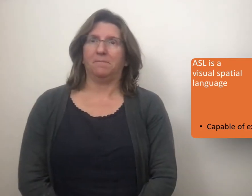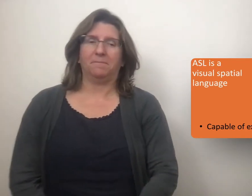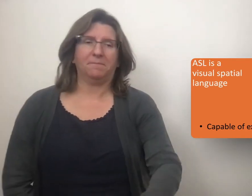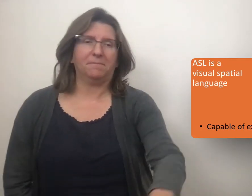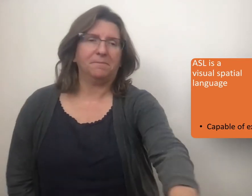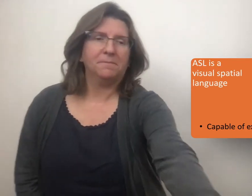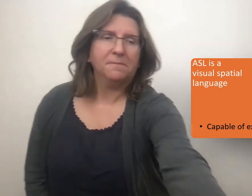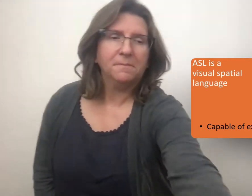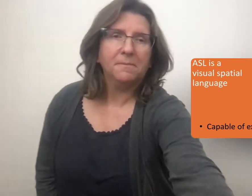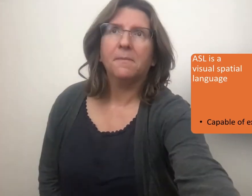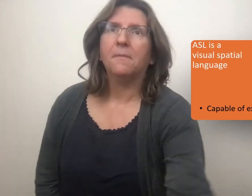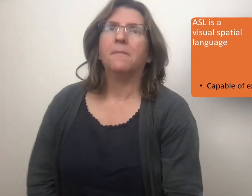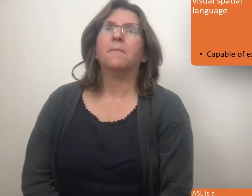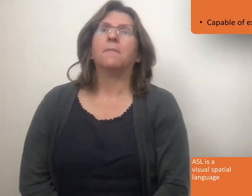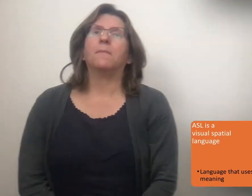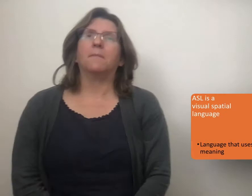all languages, whether spoken or not.